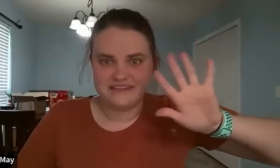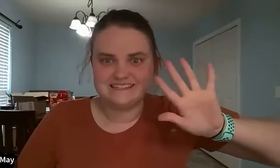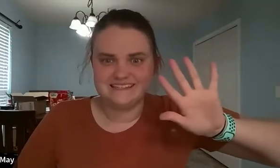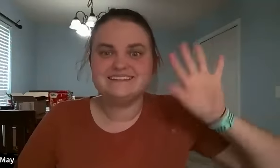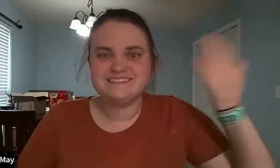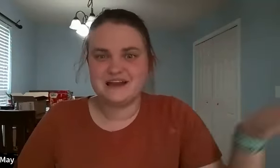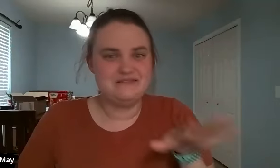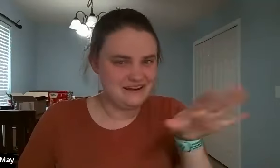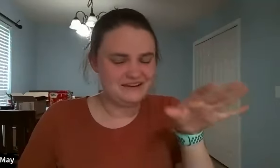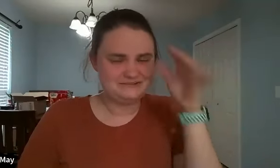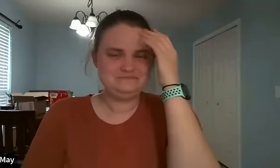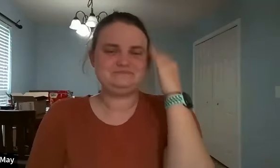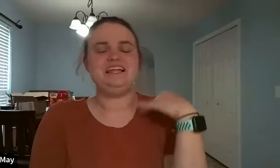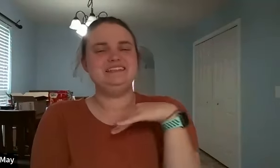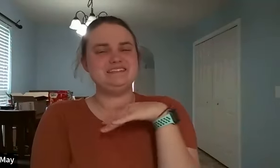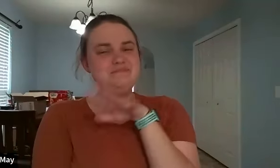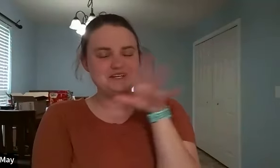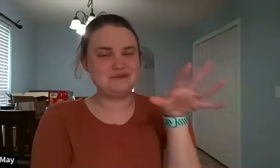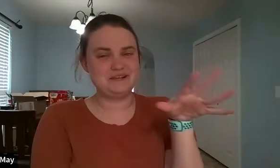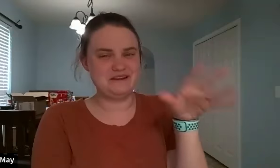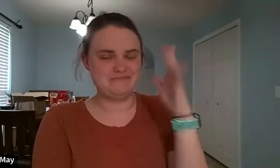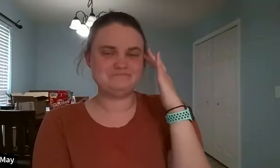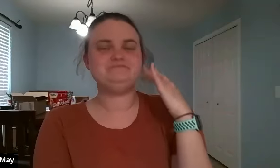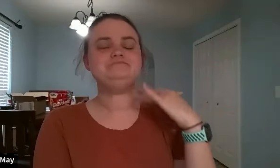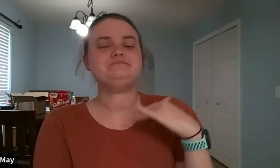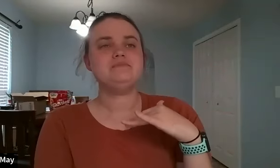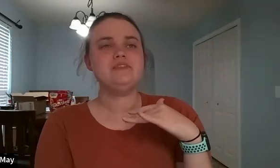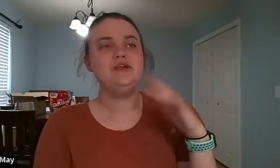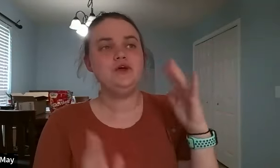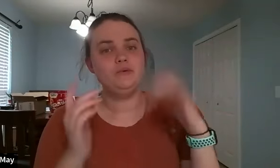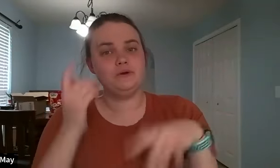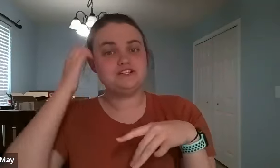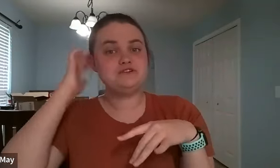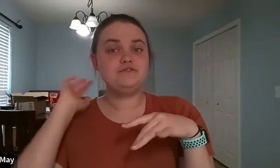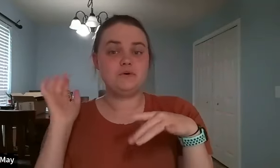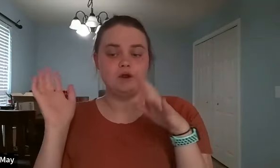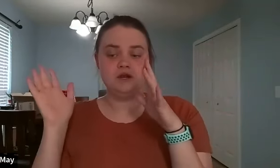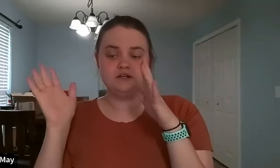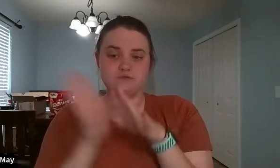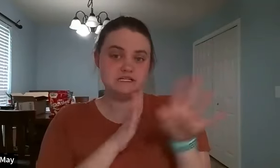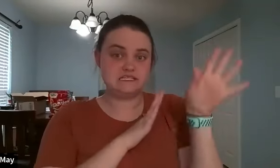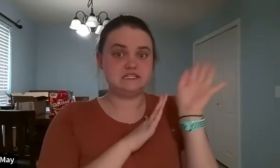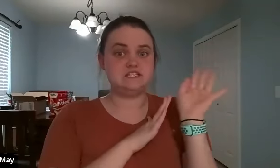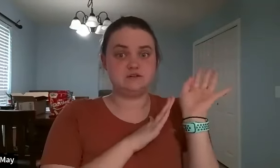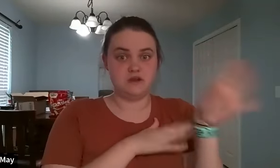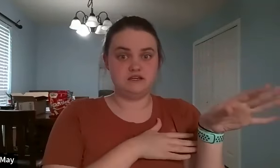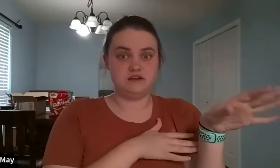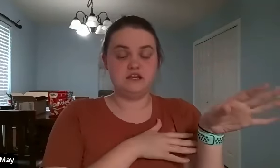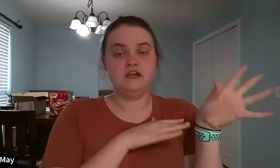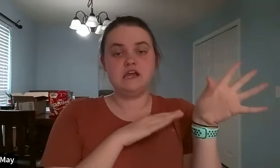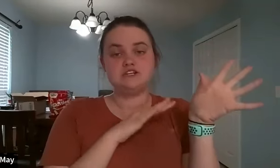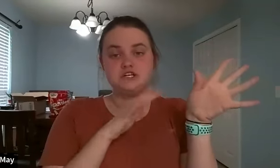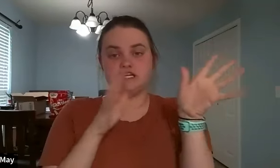that's it. So no, it's a much bigger number. What you do for 26 to 99 is you're going to do